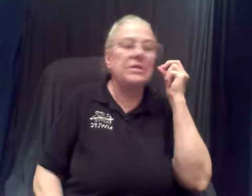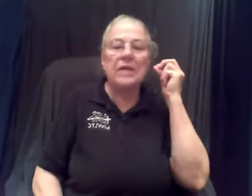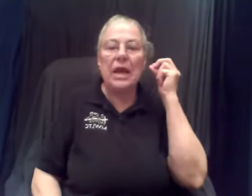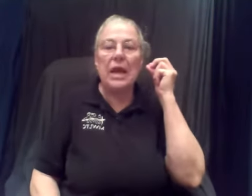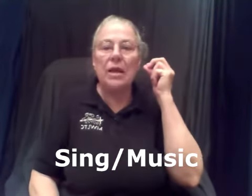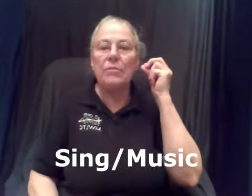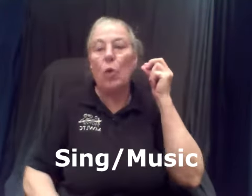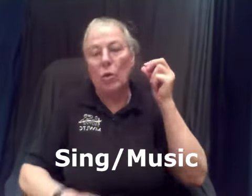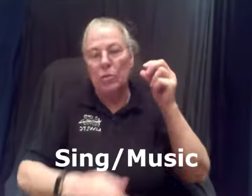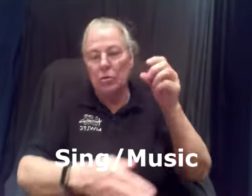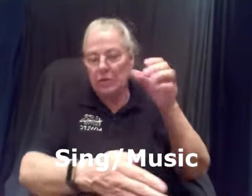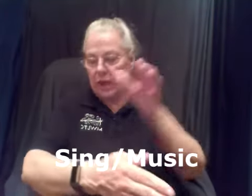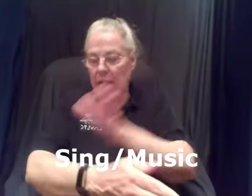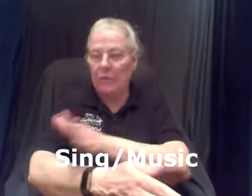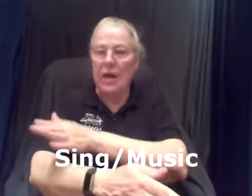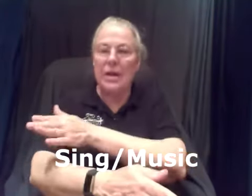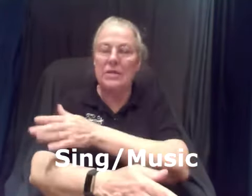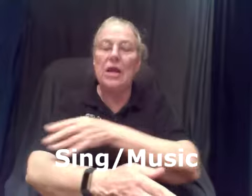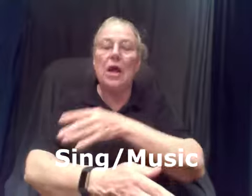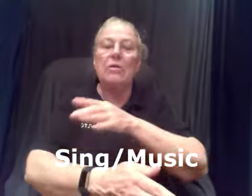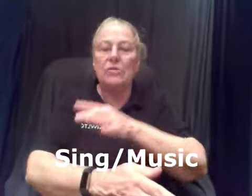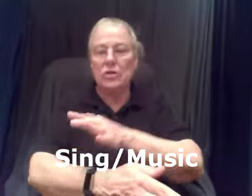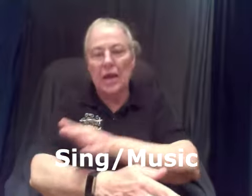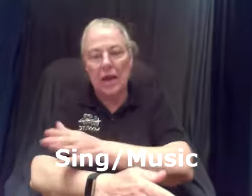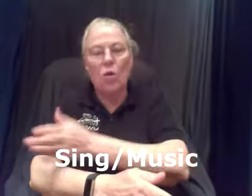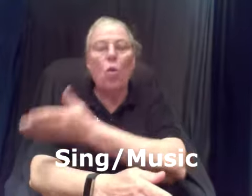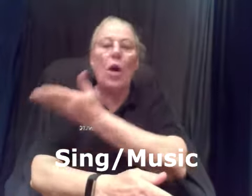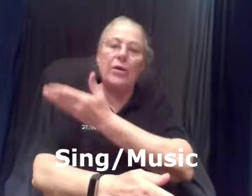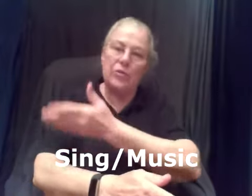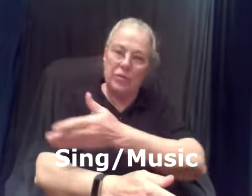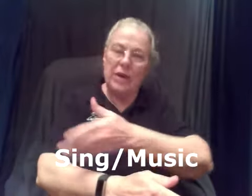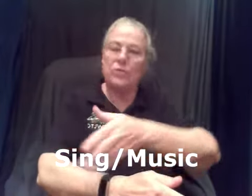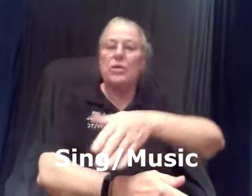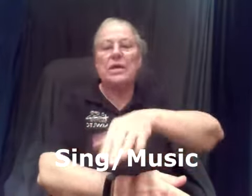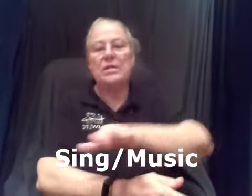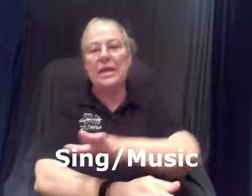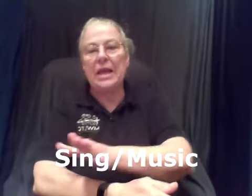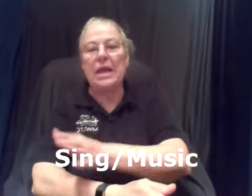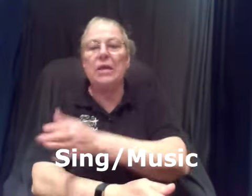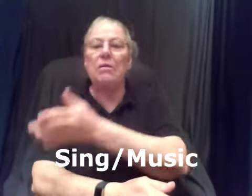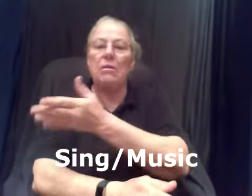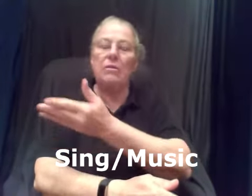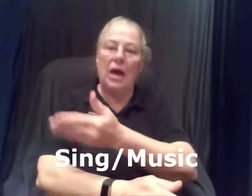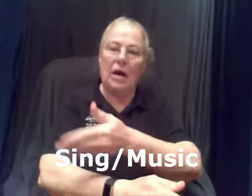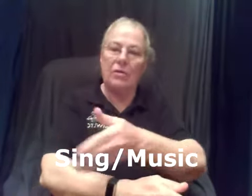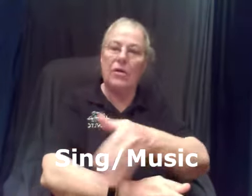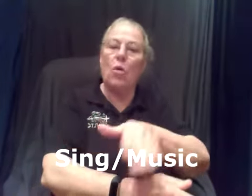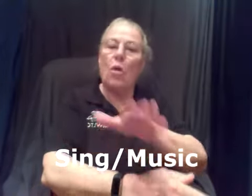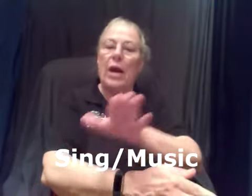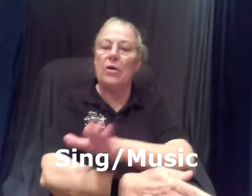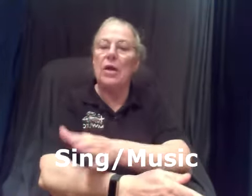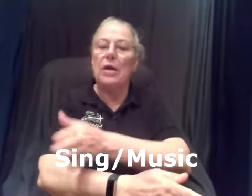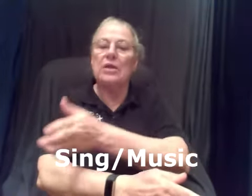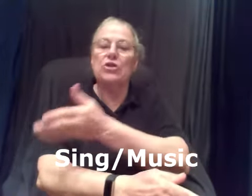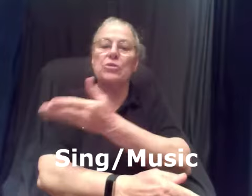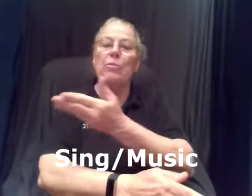Sing or music, and that is just like a choir director is leading the choir. It's just back